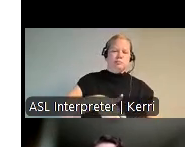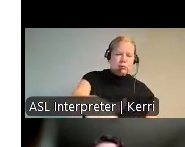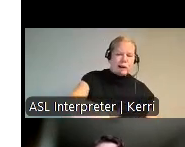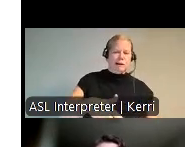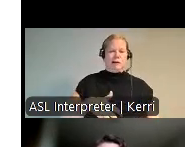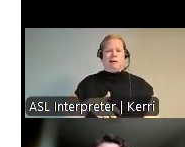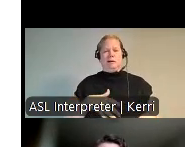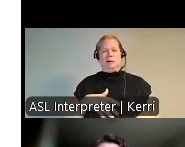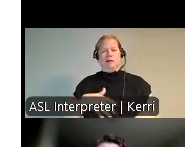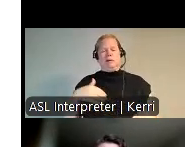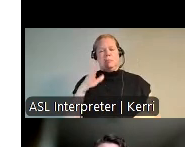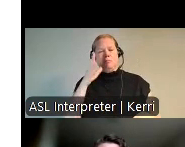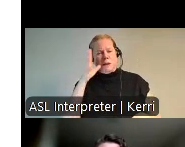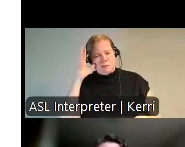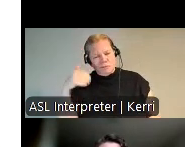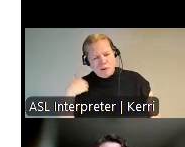24.